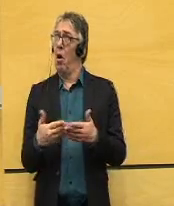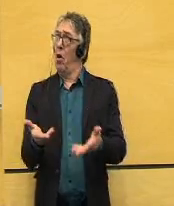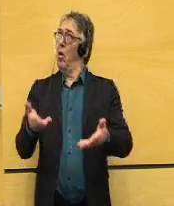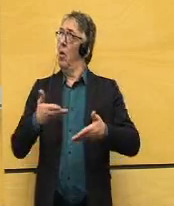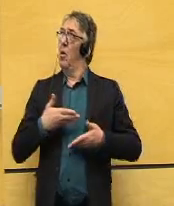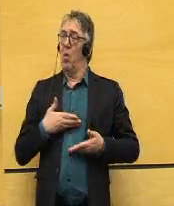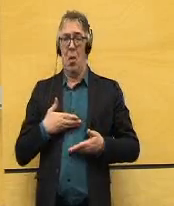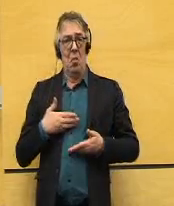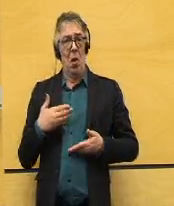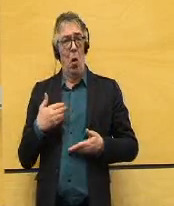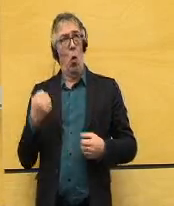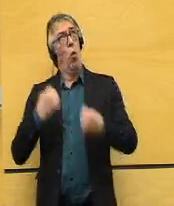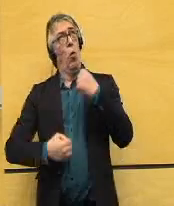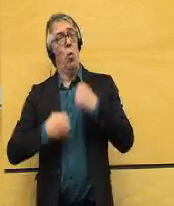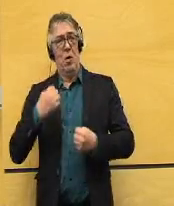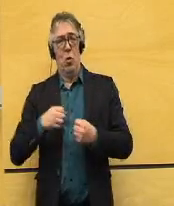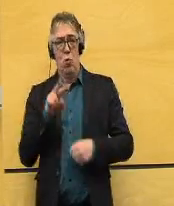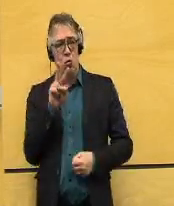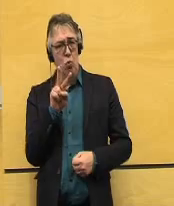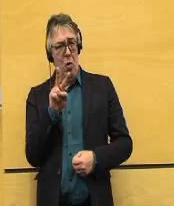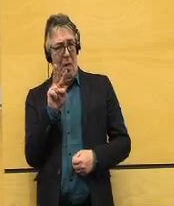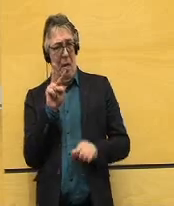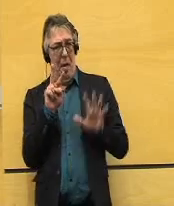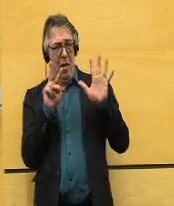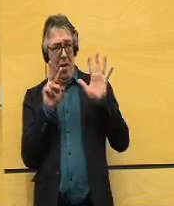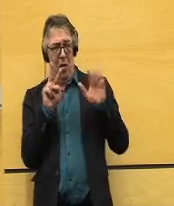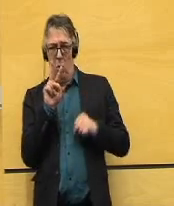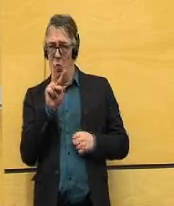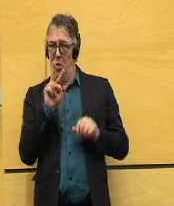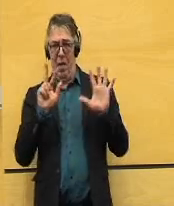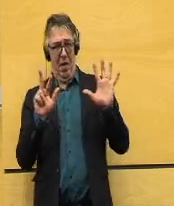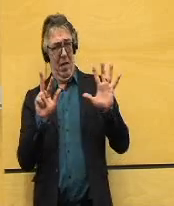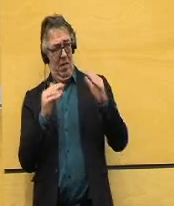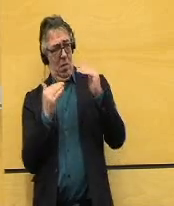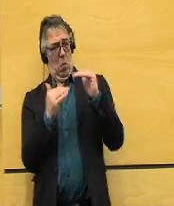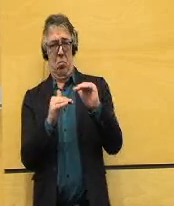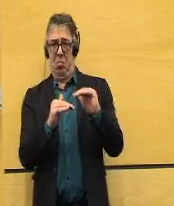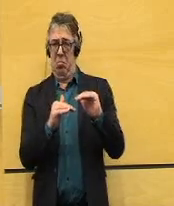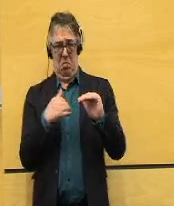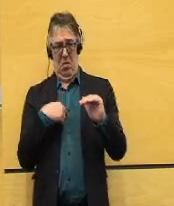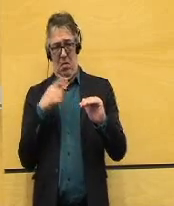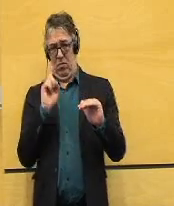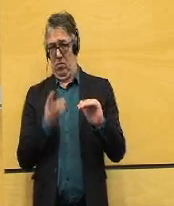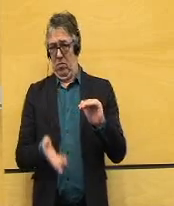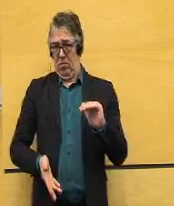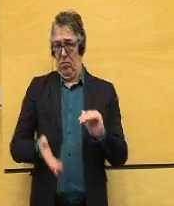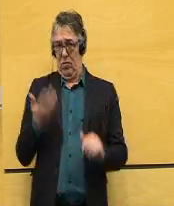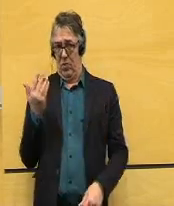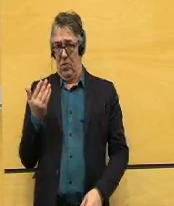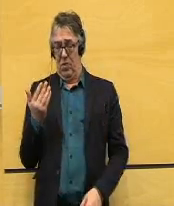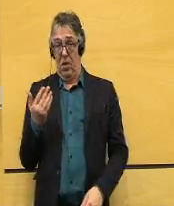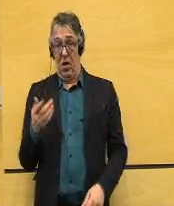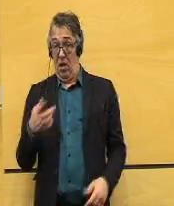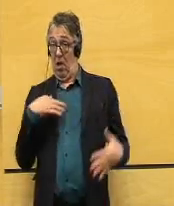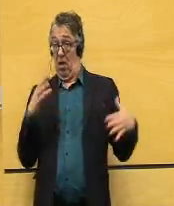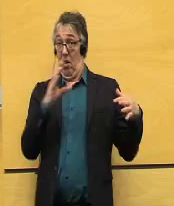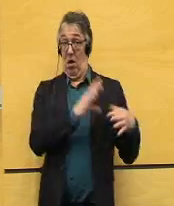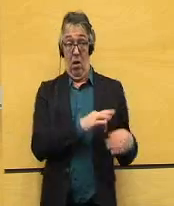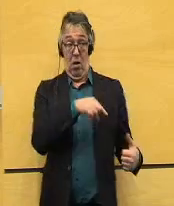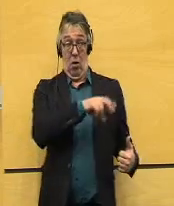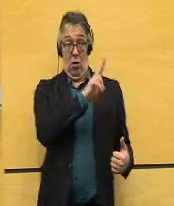Kwan's question, and even Mrs. Dagana and other colleagues who have spoken before me, if I take a